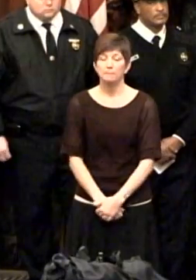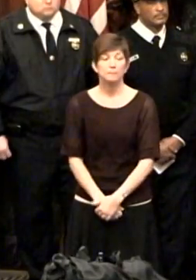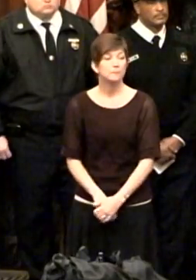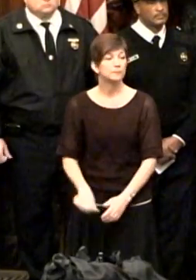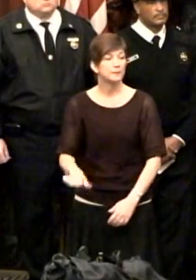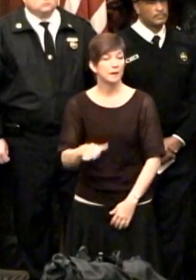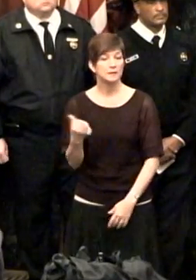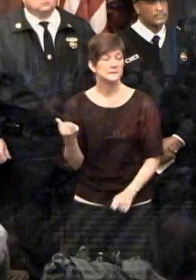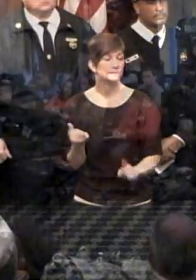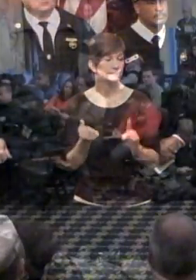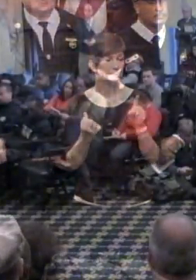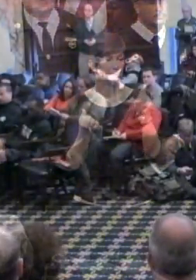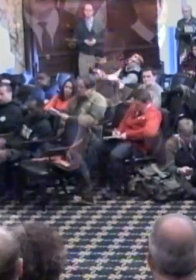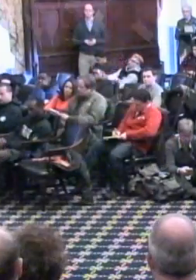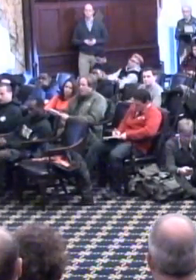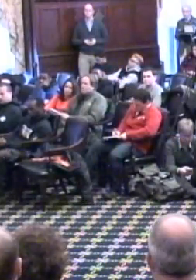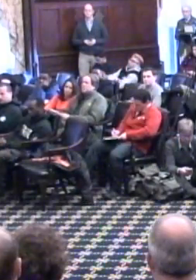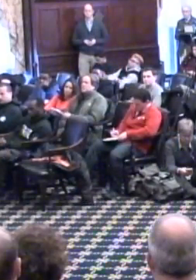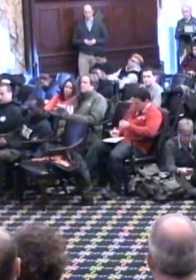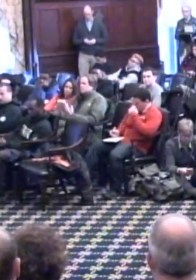Anything else? Yes, sir.